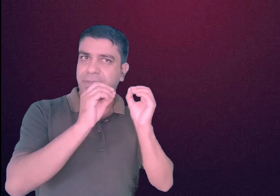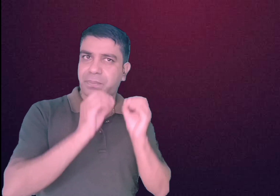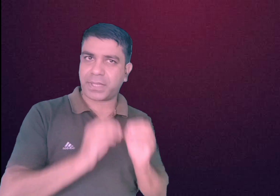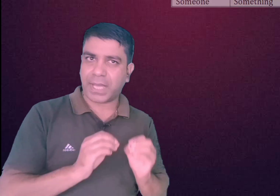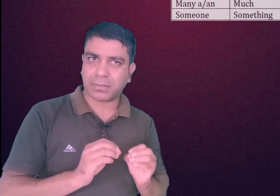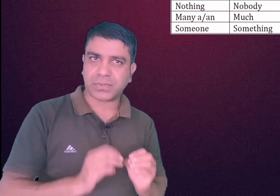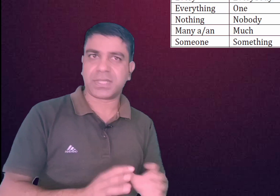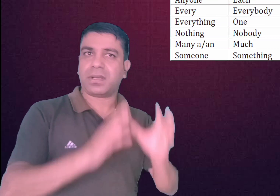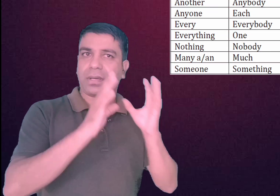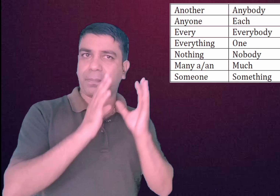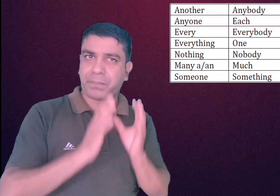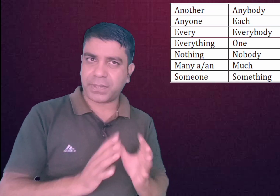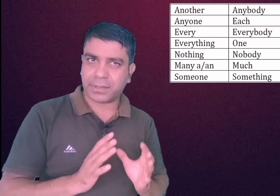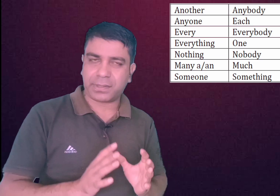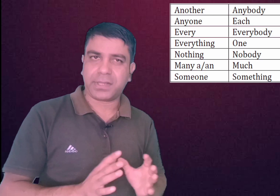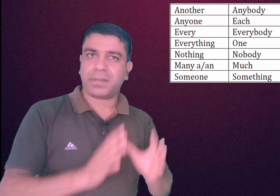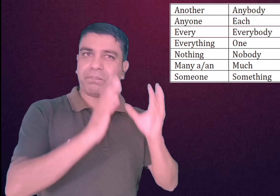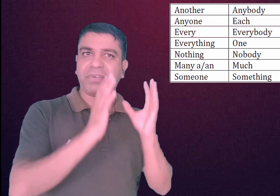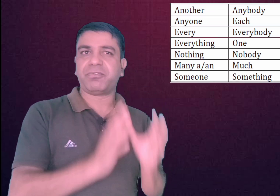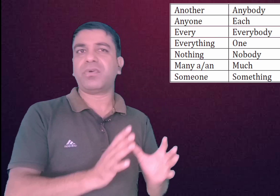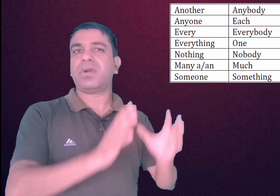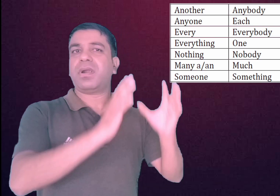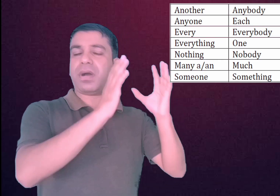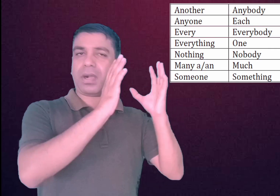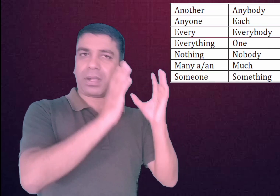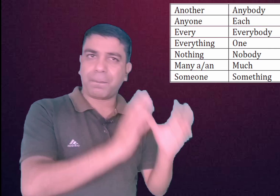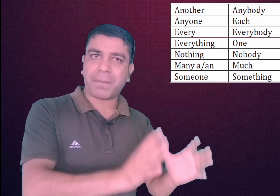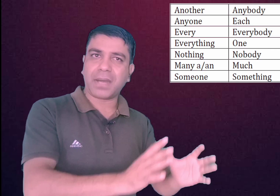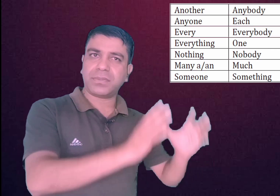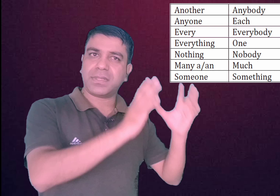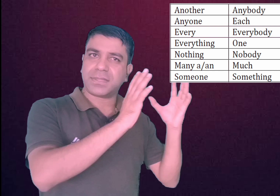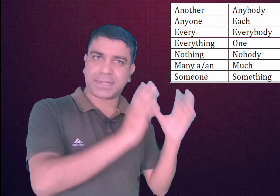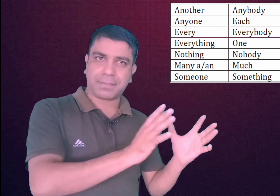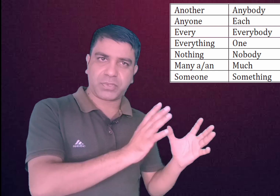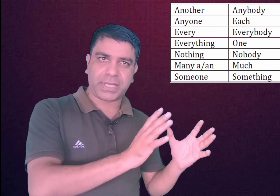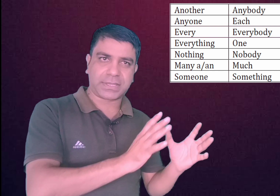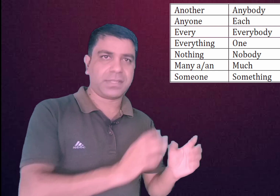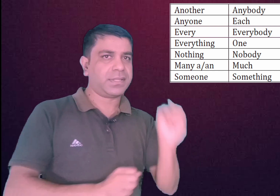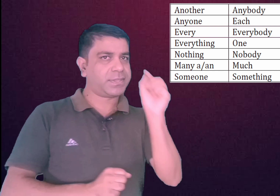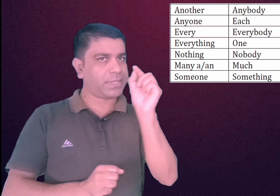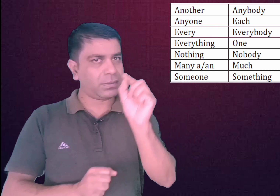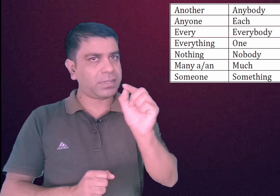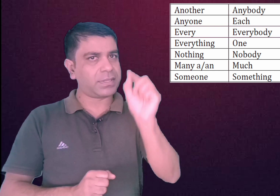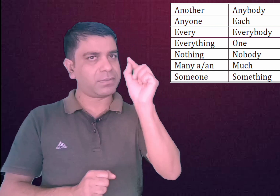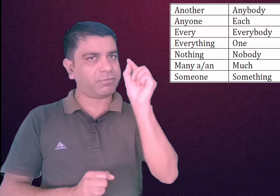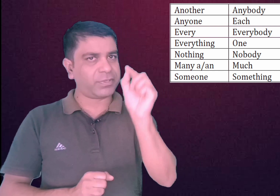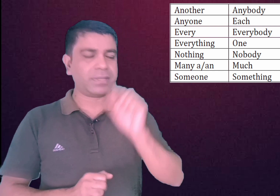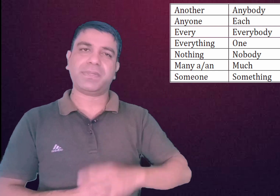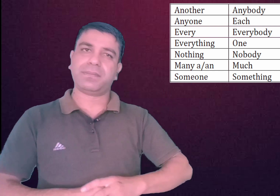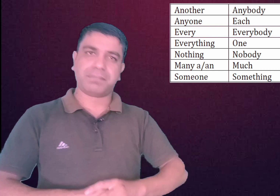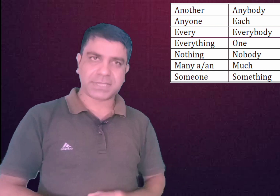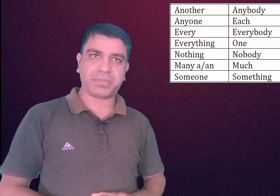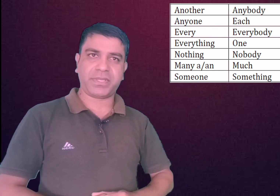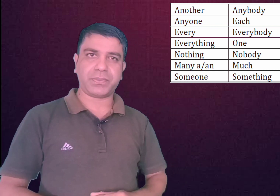indefinite pronouns appear before a compound subject, singular verb must be